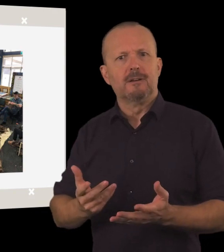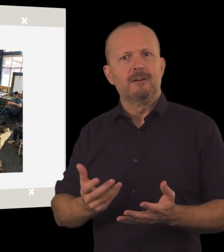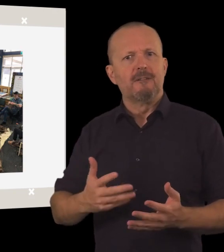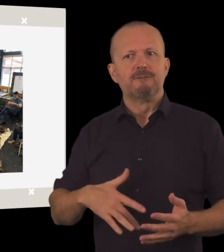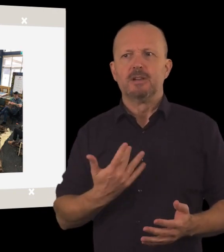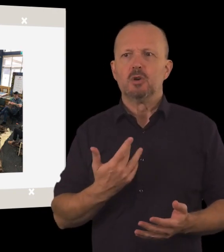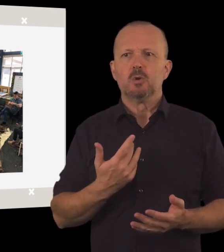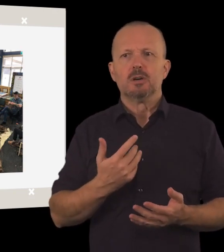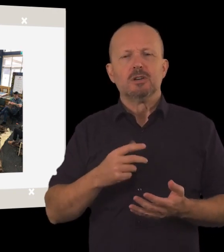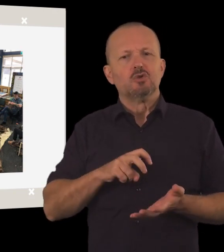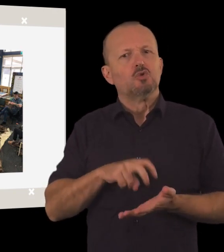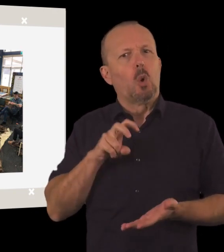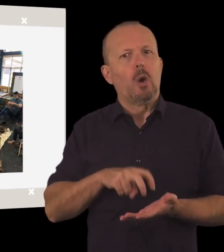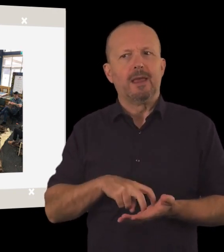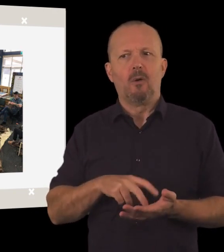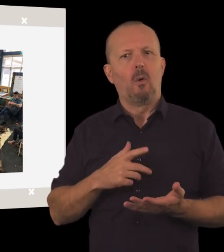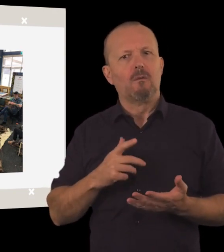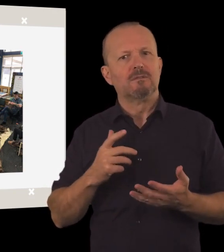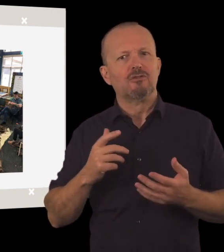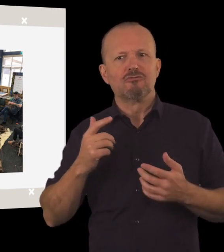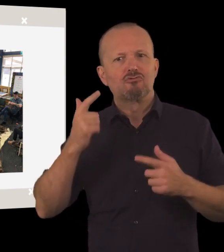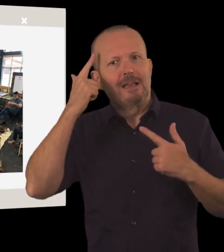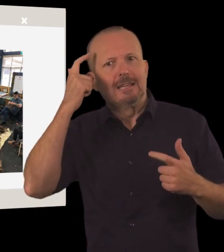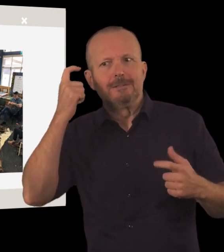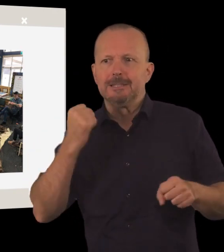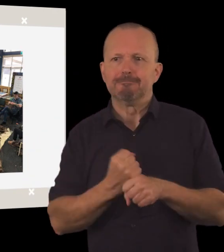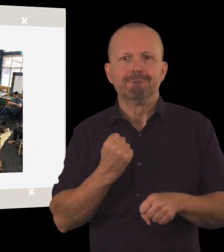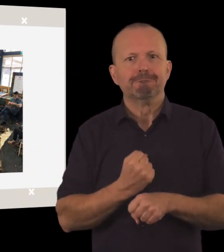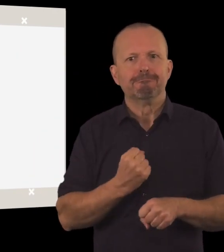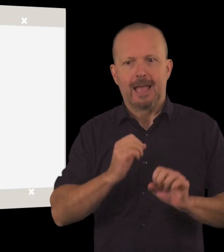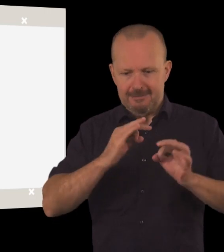doing their own professional development, has proved that it's worth it.